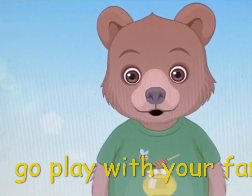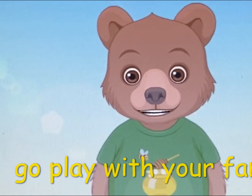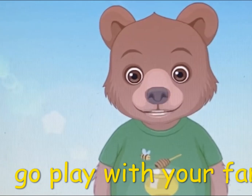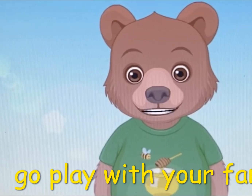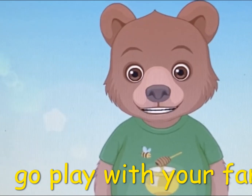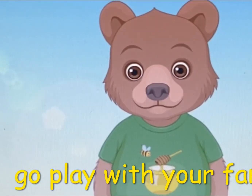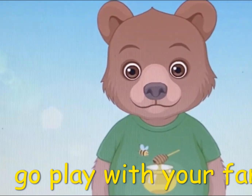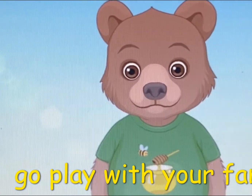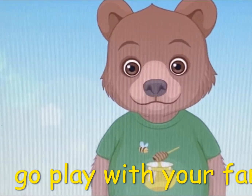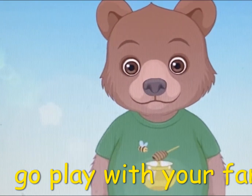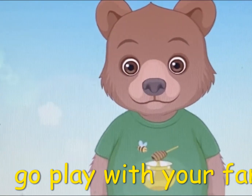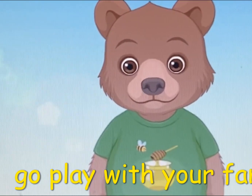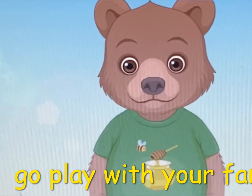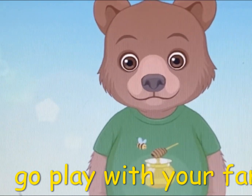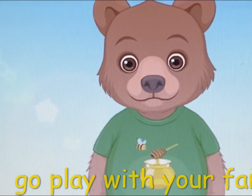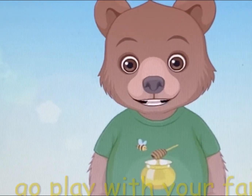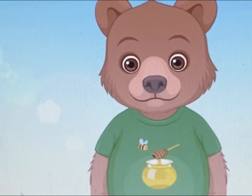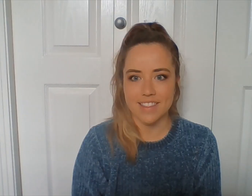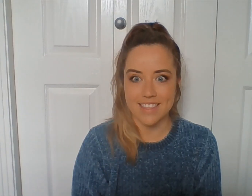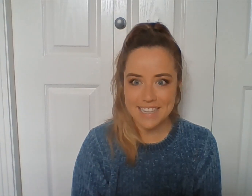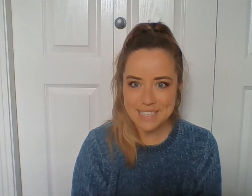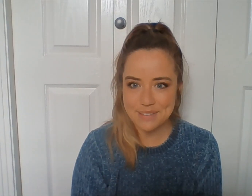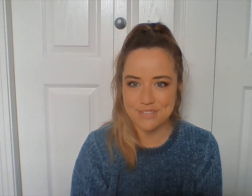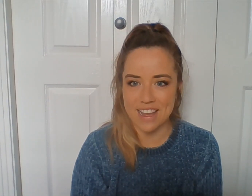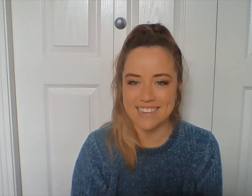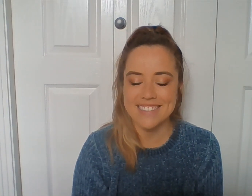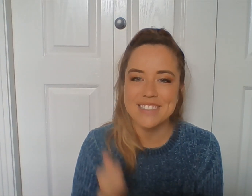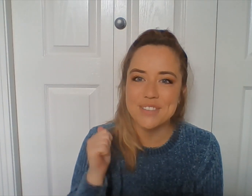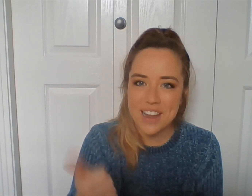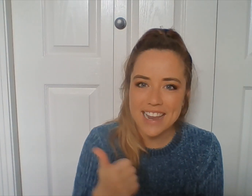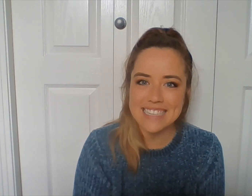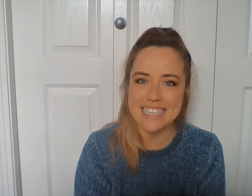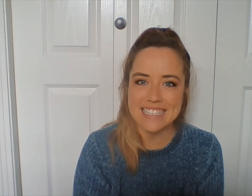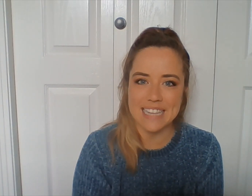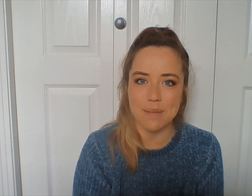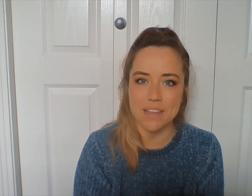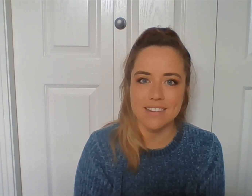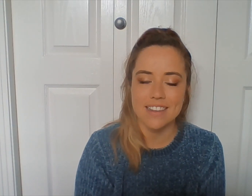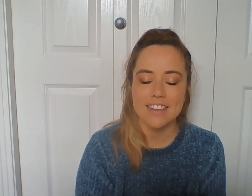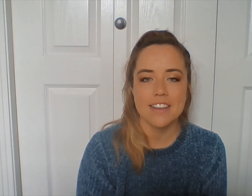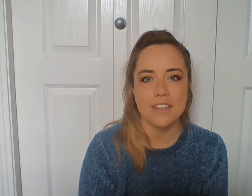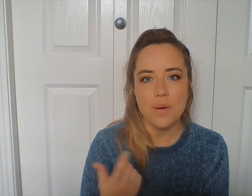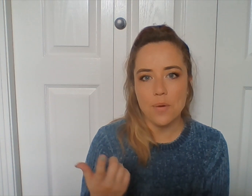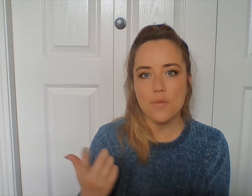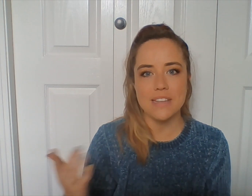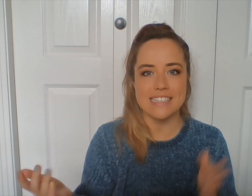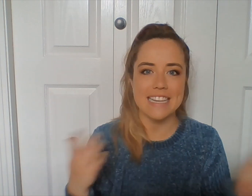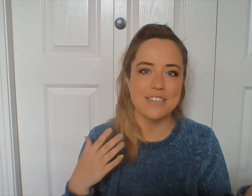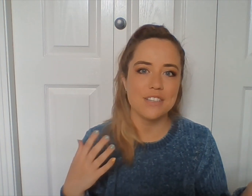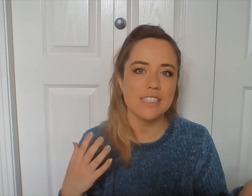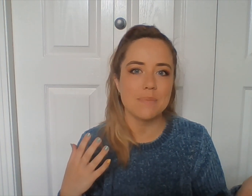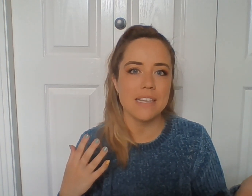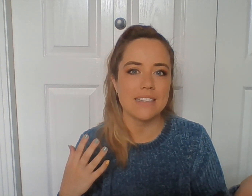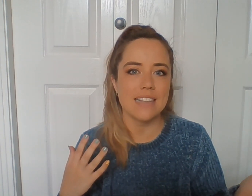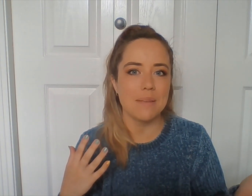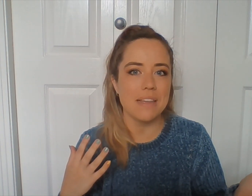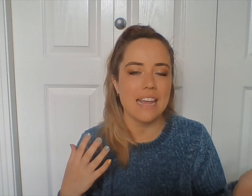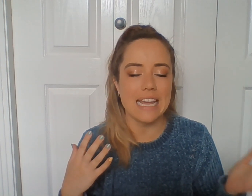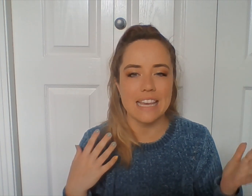Skate. That sounds fun. Great idea, Simon. You at home can take turns being Simon and